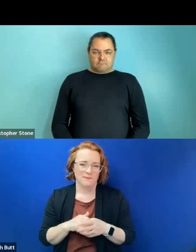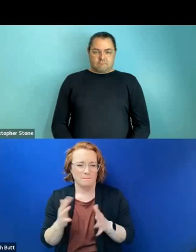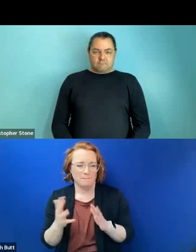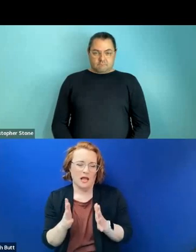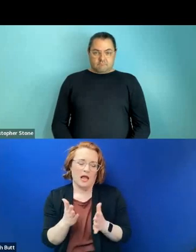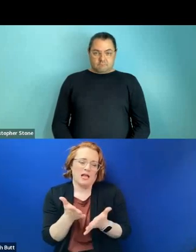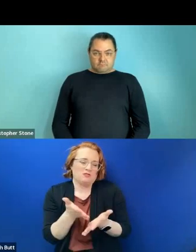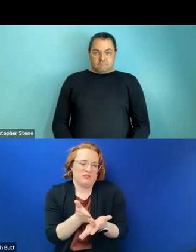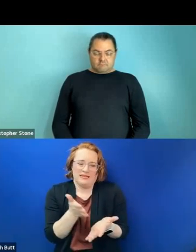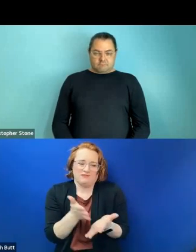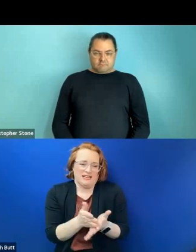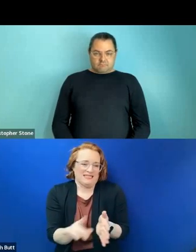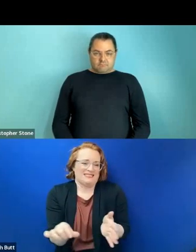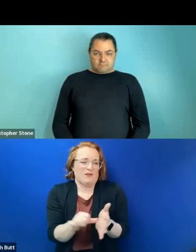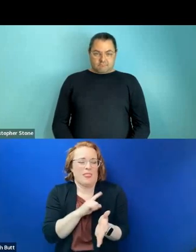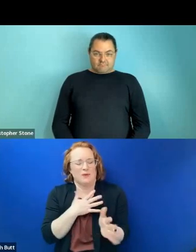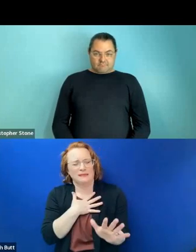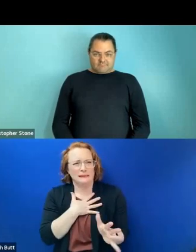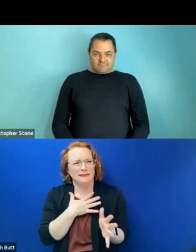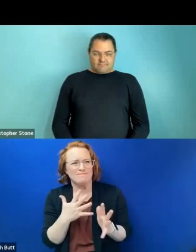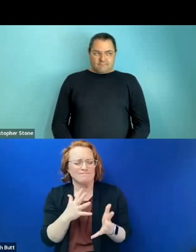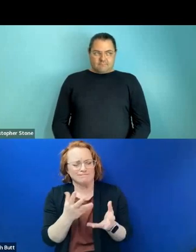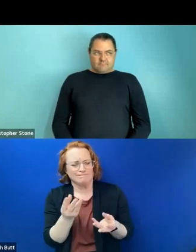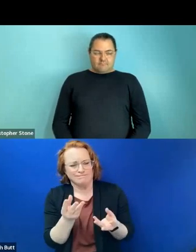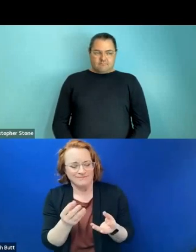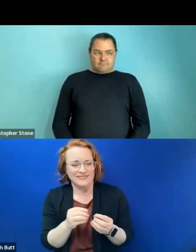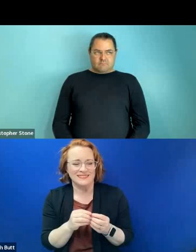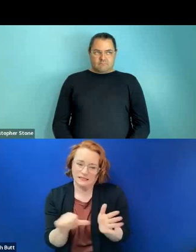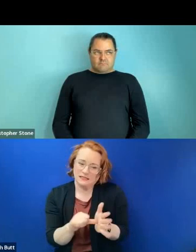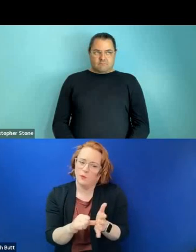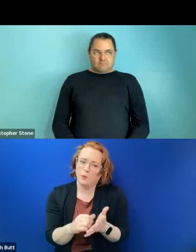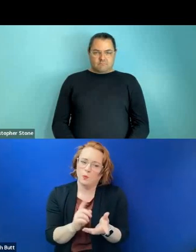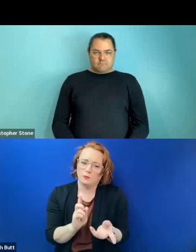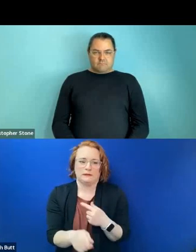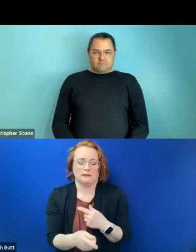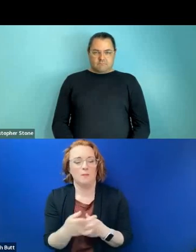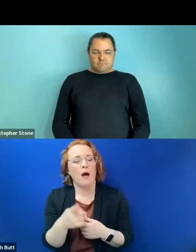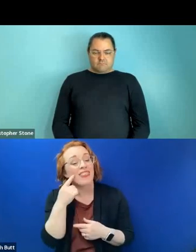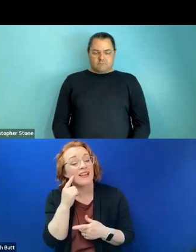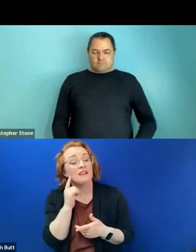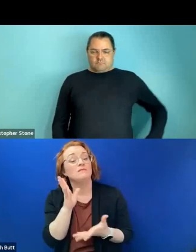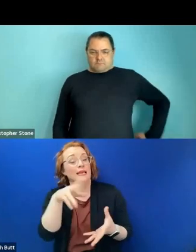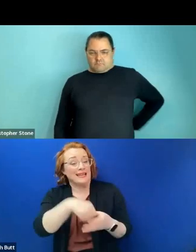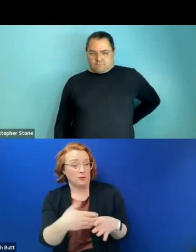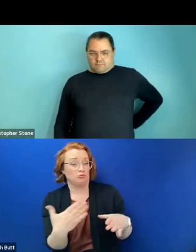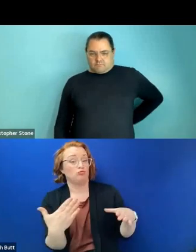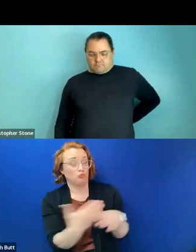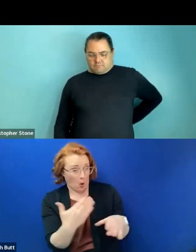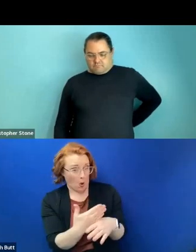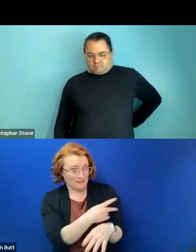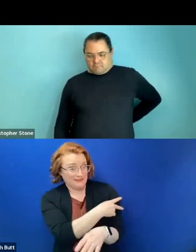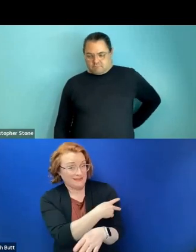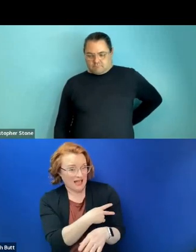It's really, really very difficult. That's why I'm hesitating so much. But I think if you were employed, so there are some agencies who